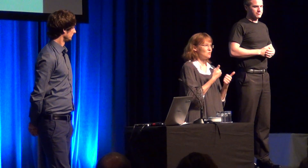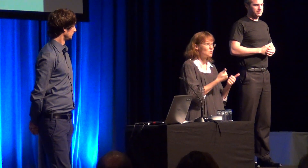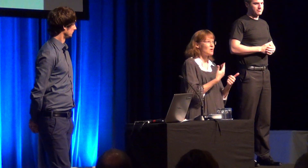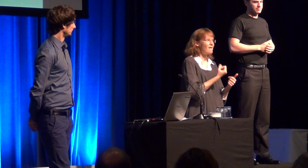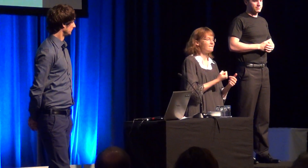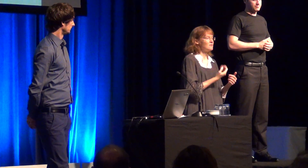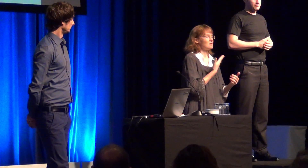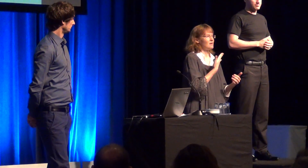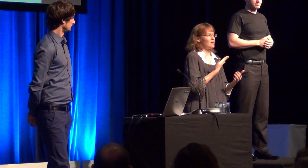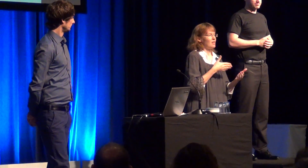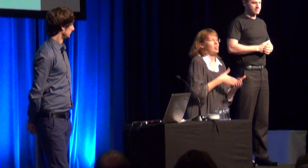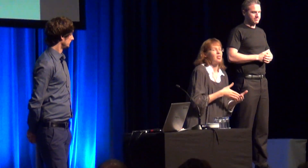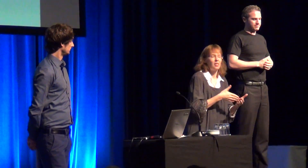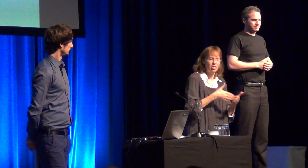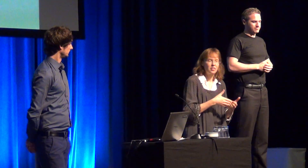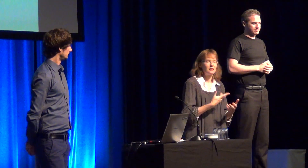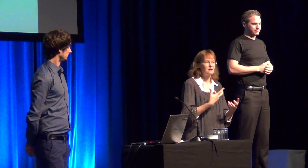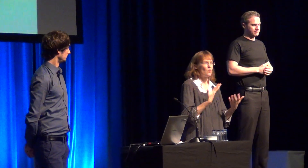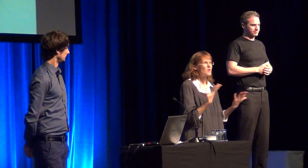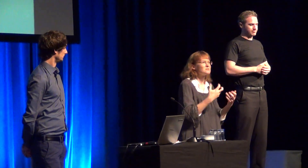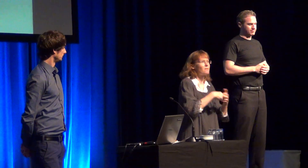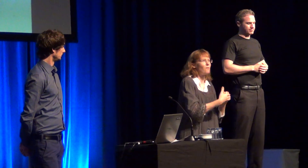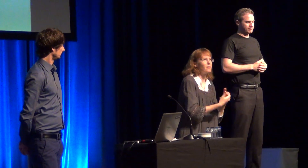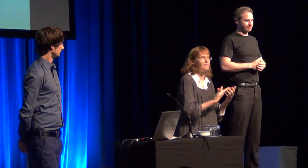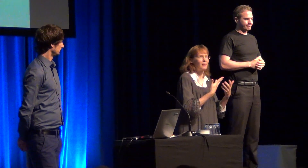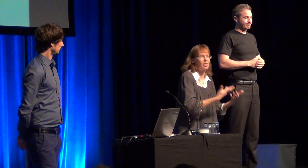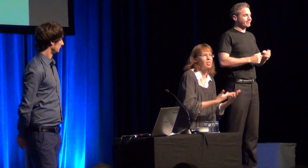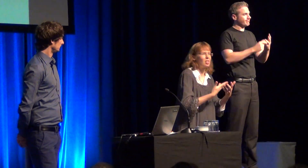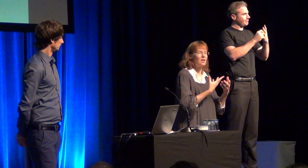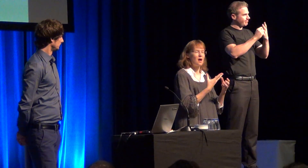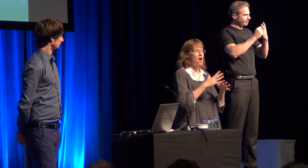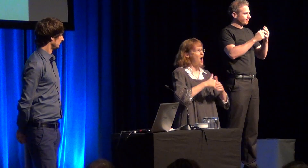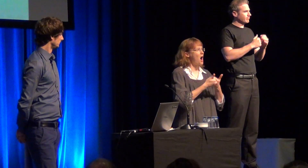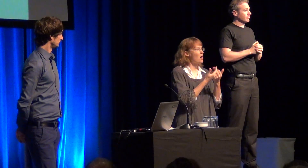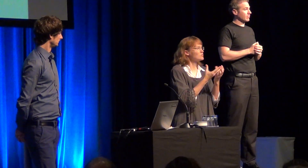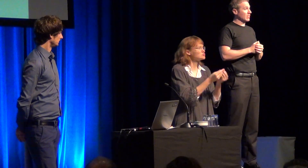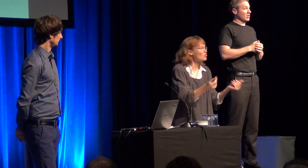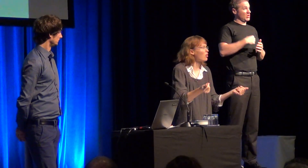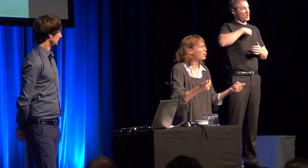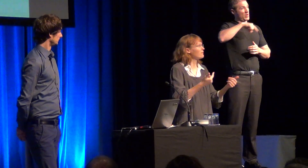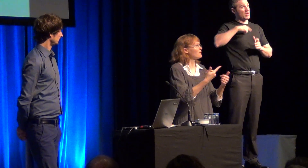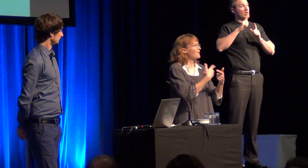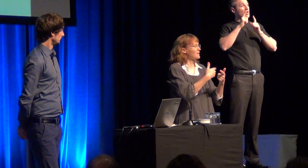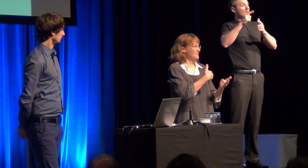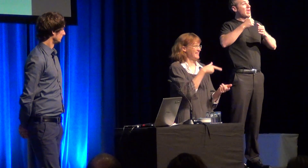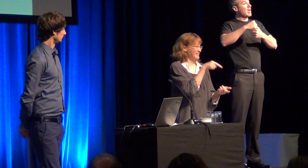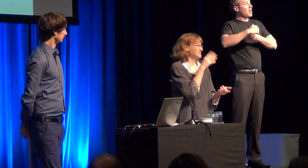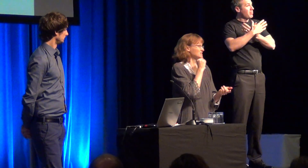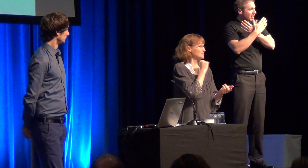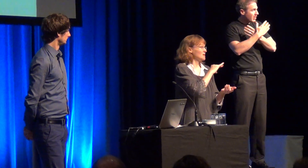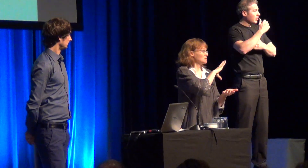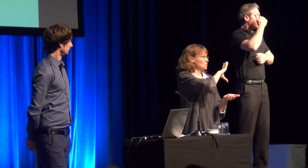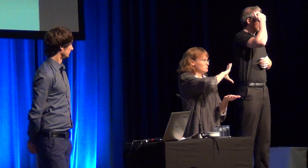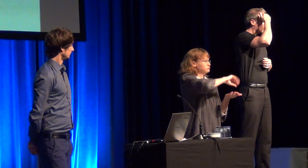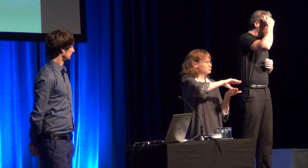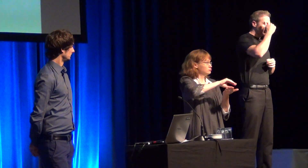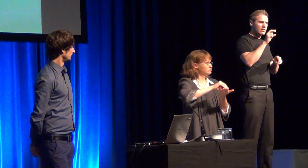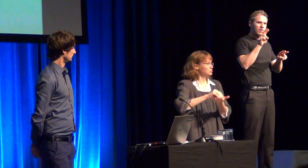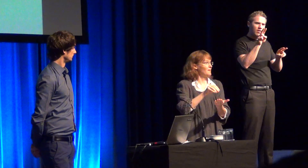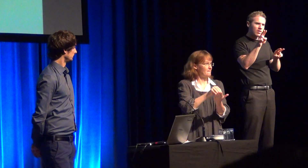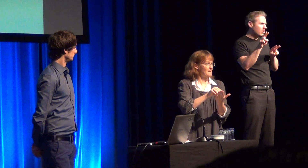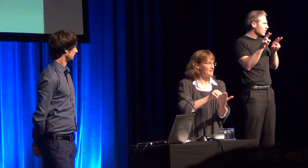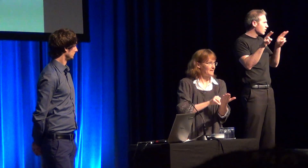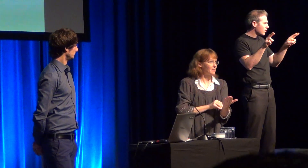Thirdly, I think from our experiences in Albania and Kosovo, we wanted to learn from the problems. We wanted to be able to solve